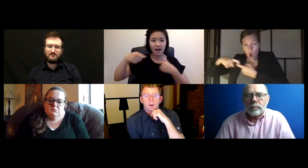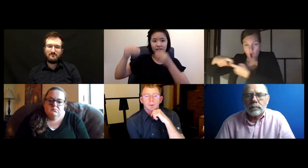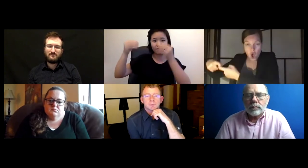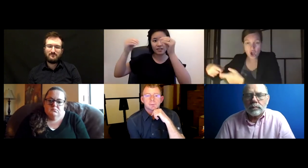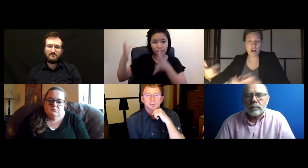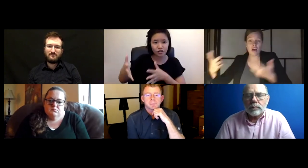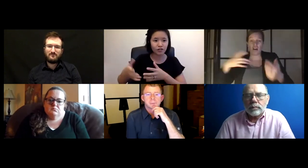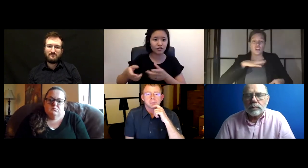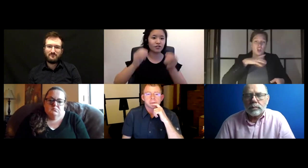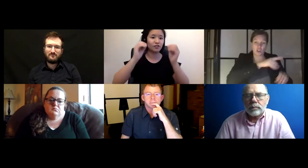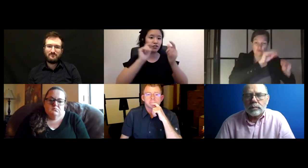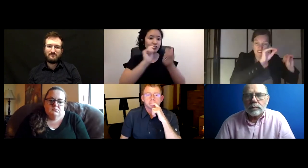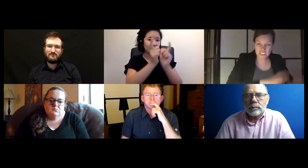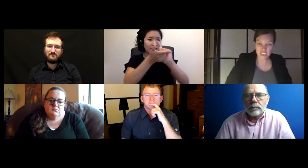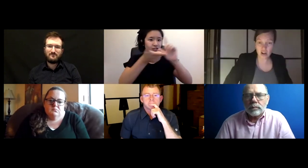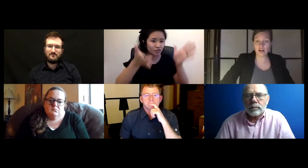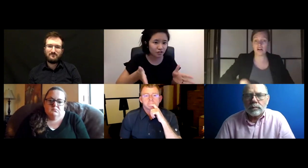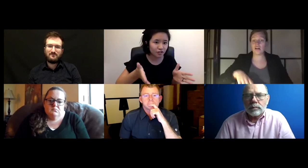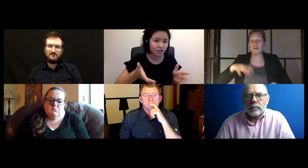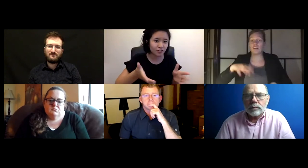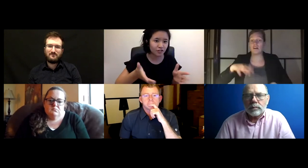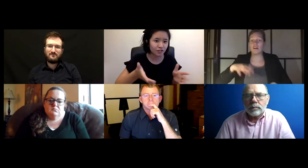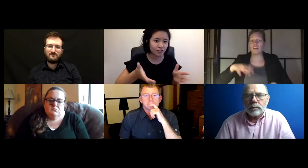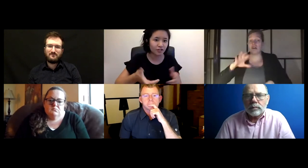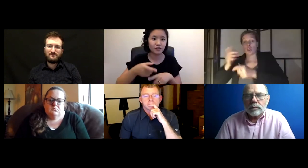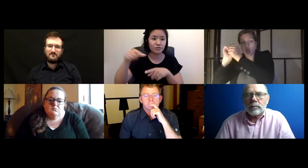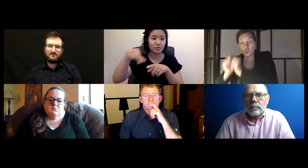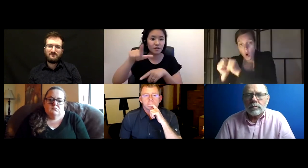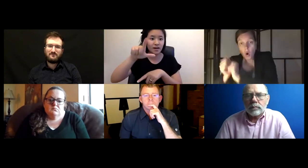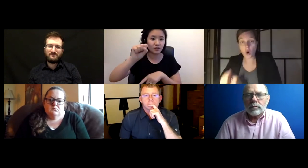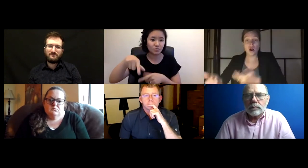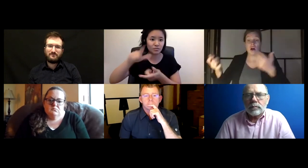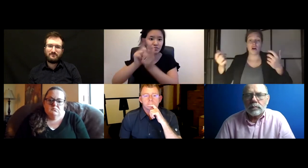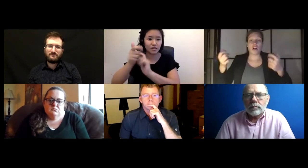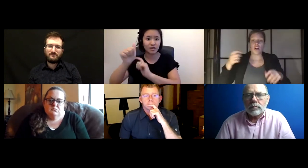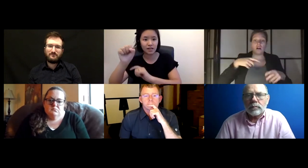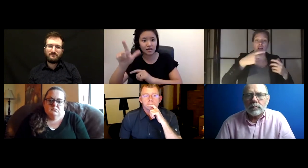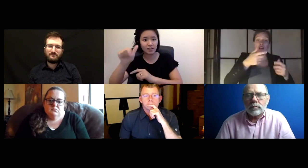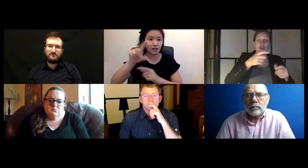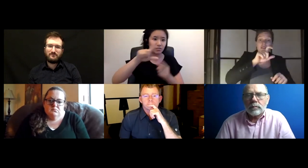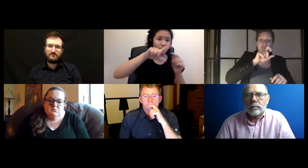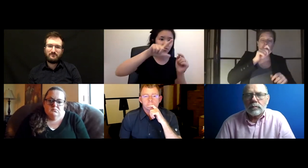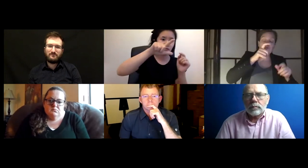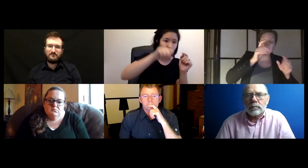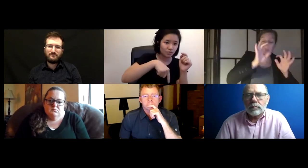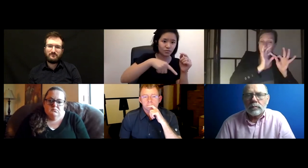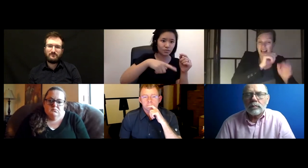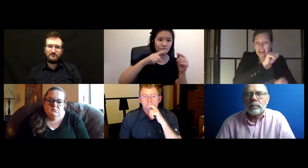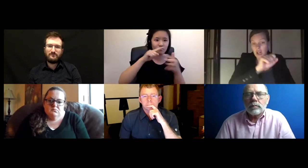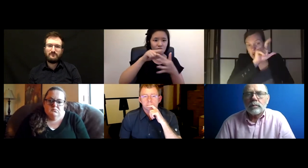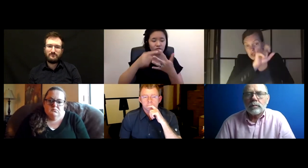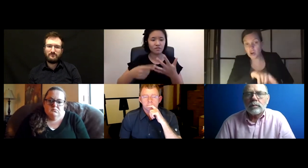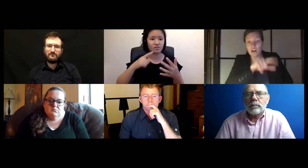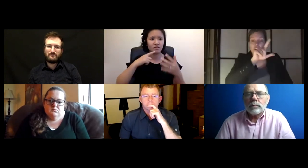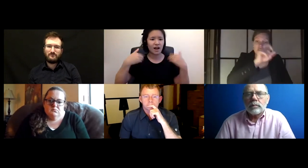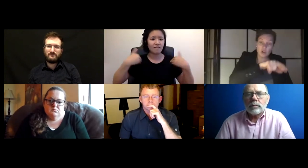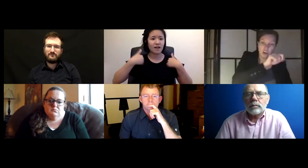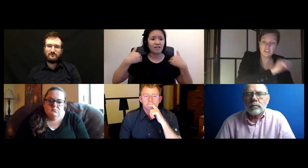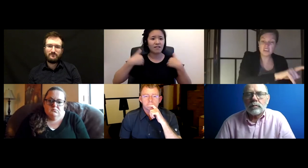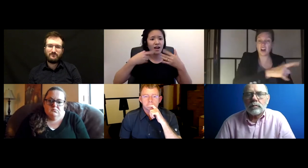and car mechanics and translators and hairdressers and ASL LSQ interpreters, and the list